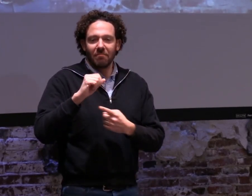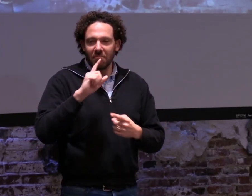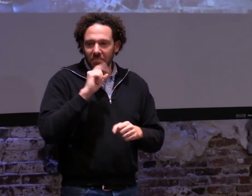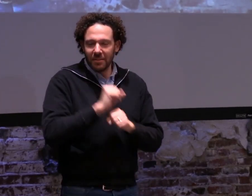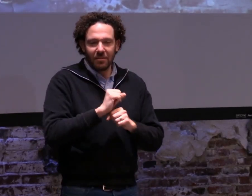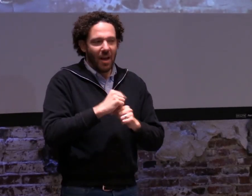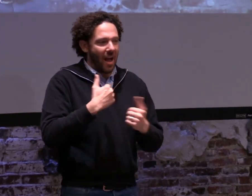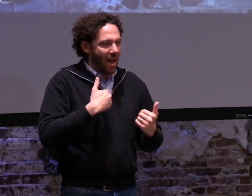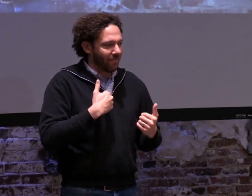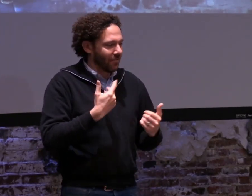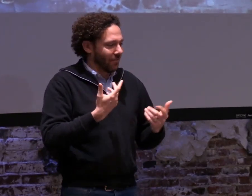outcomes.